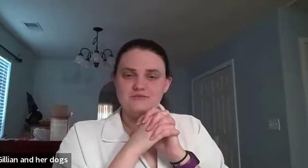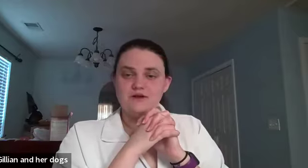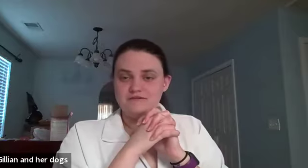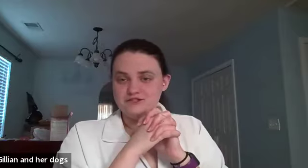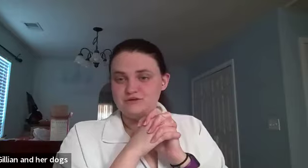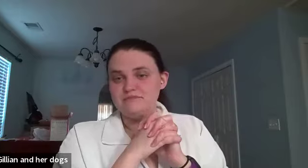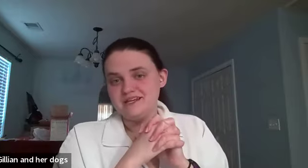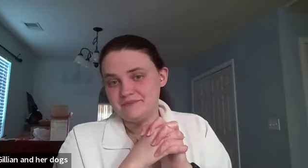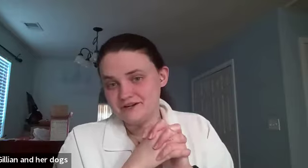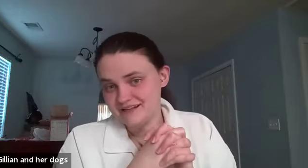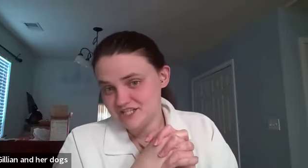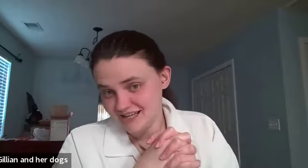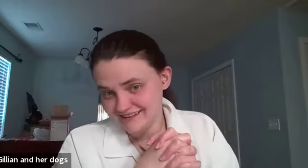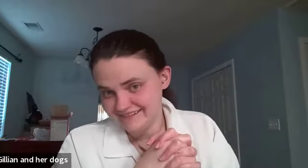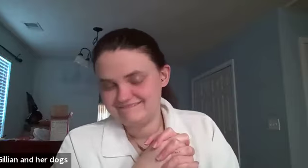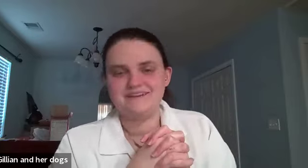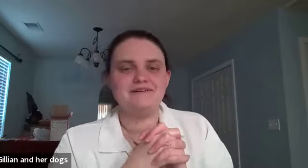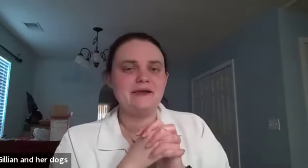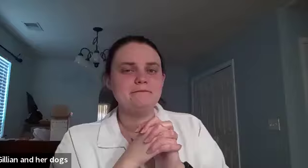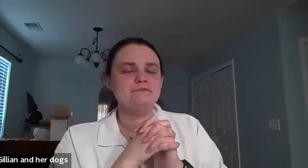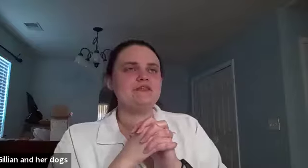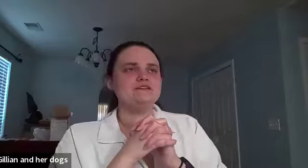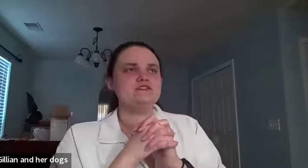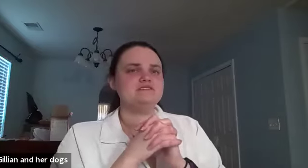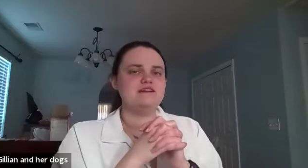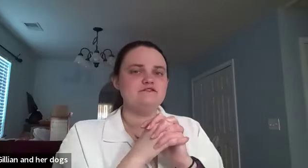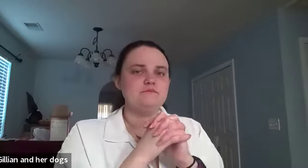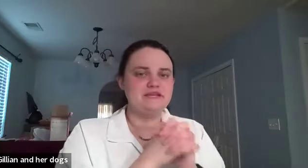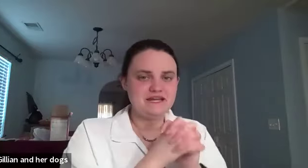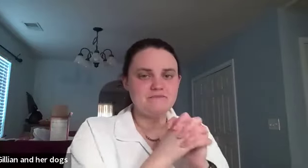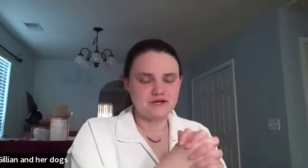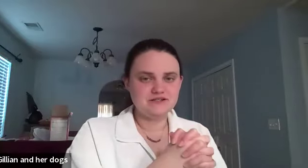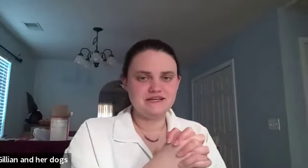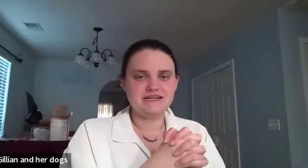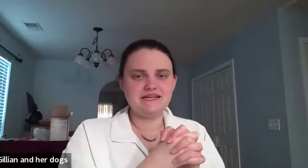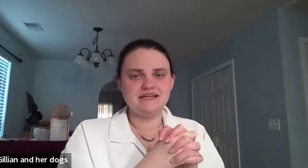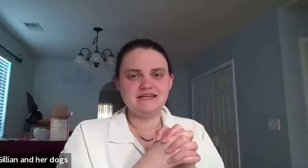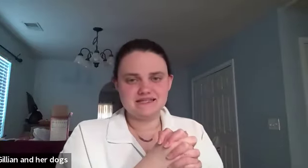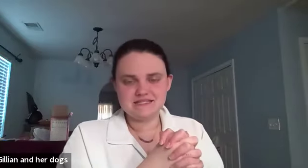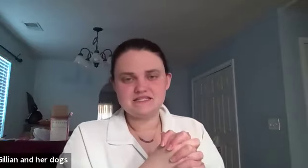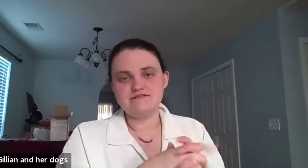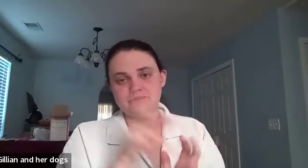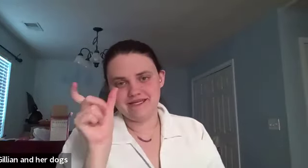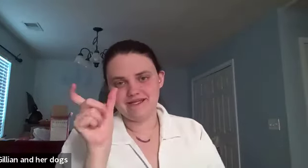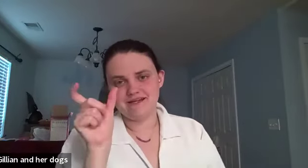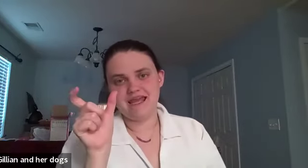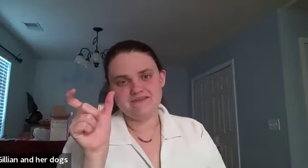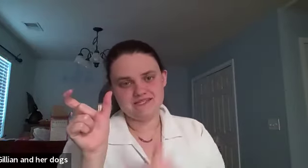So our first one, peanut butter and jelly. All right. So the sign for peanut butter is the sign for peanut and the